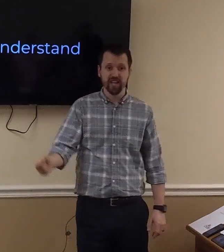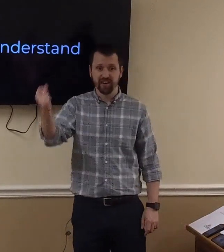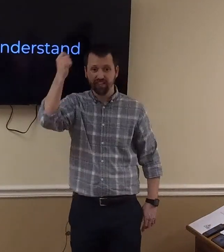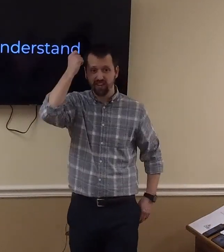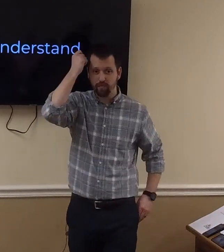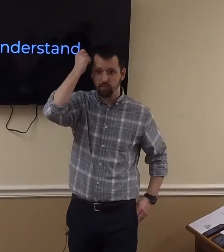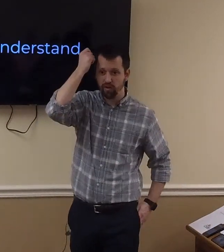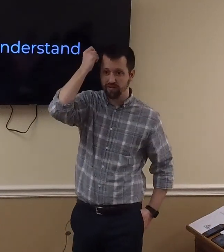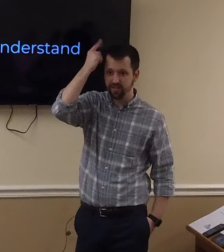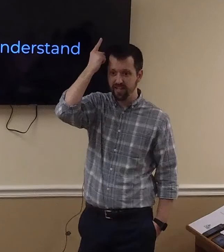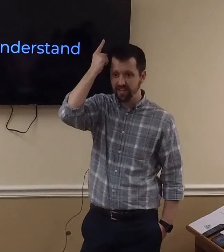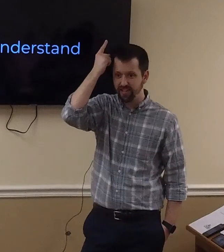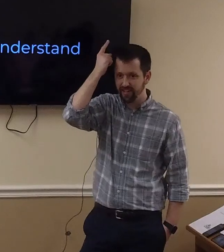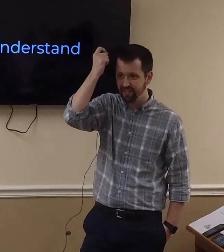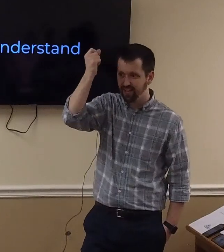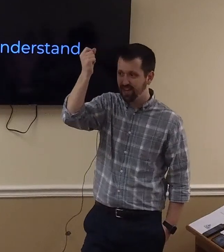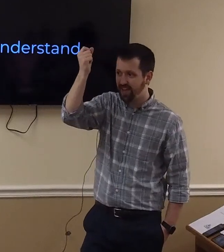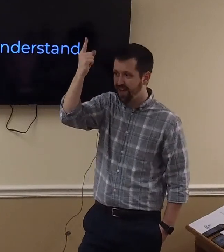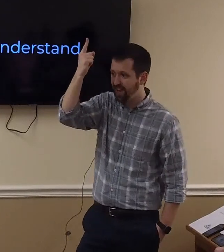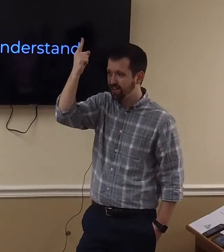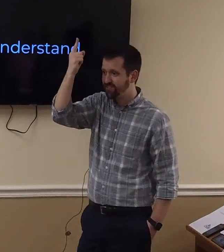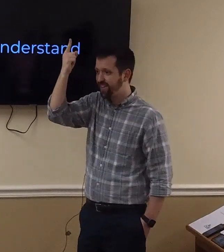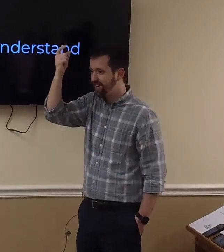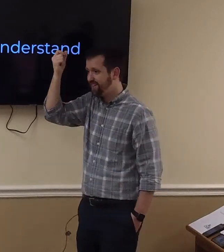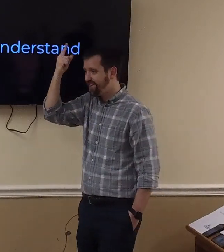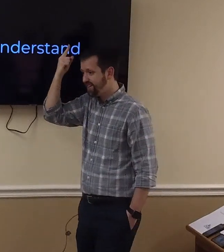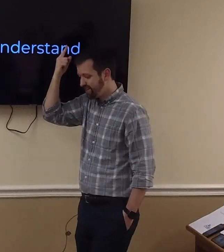Understand. Let the light bulb go on. Whoa.